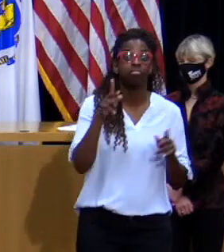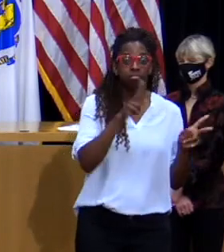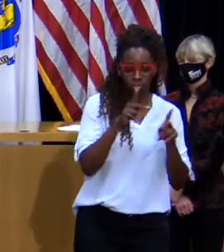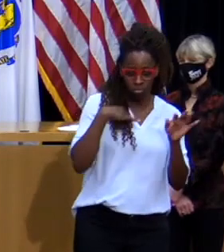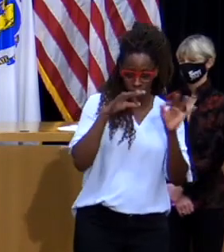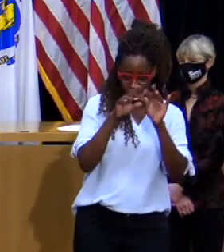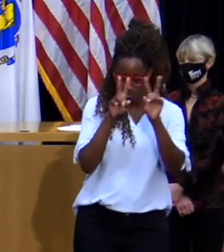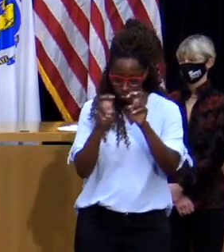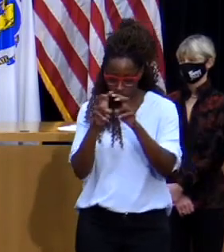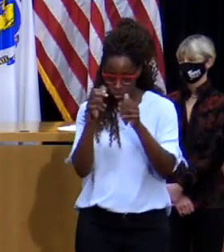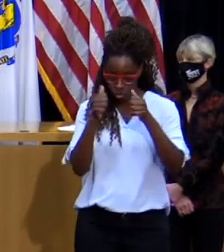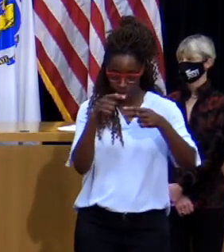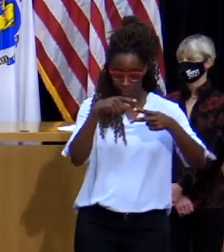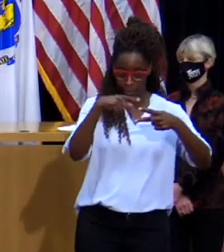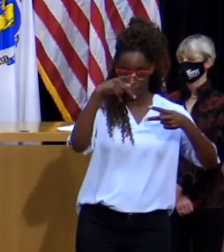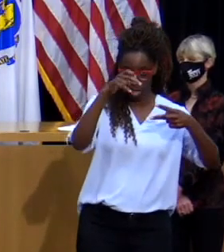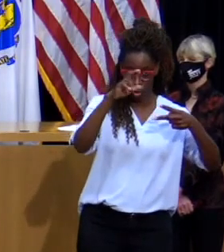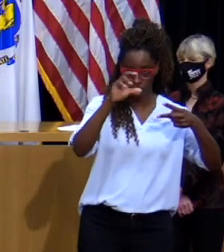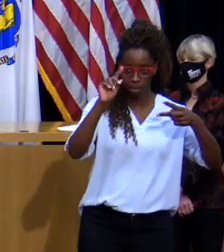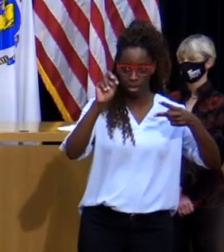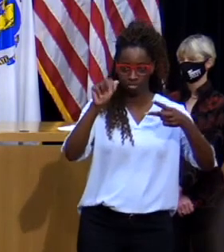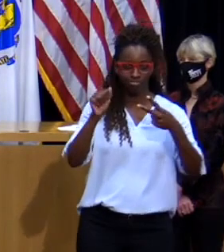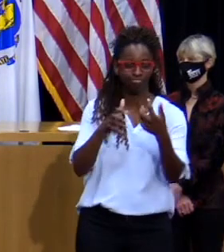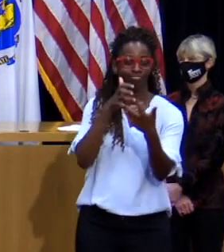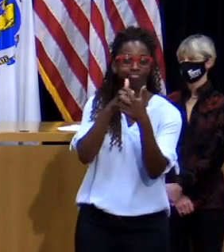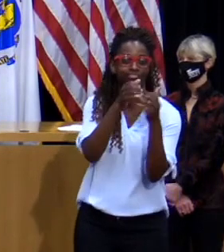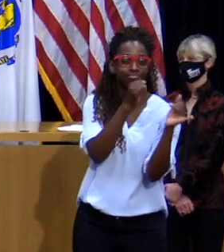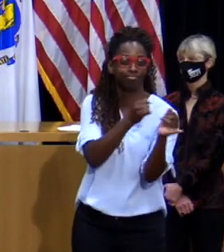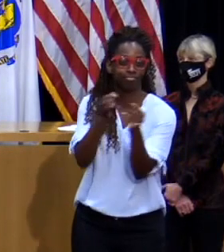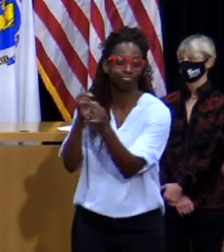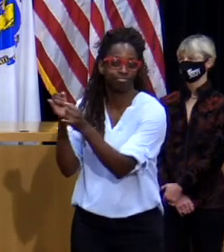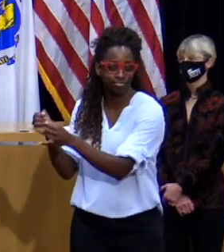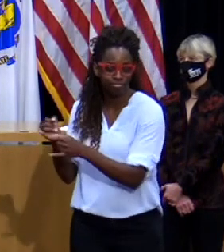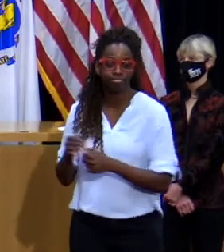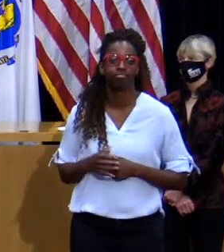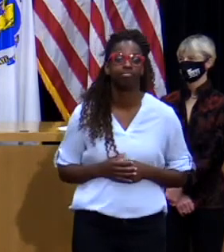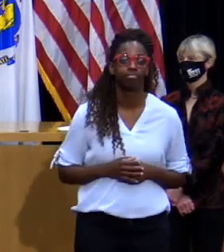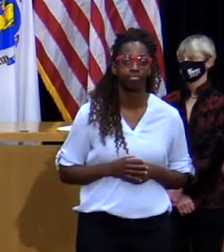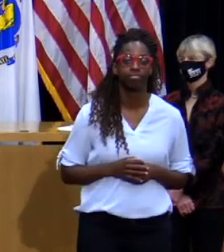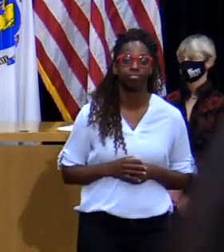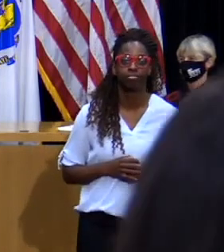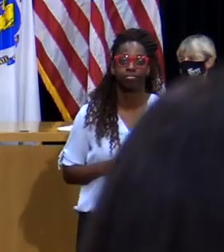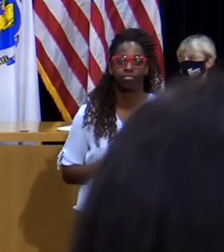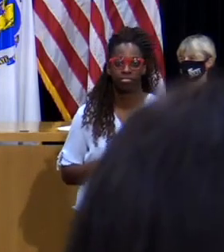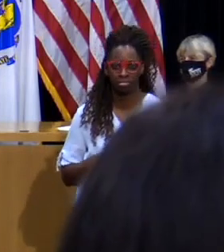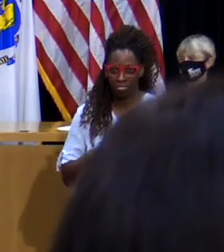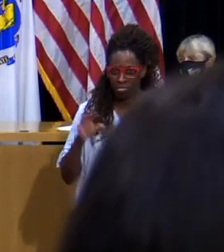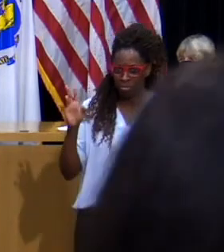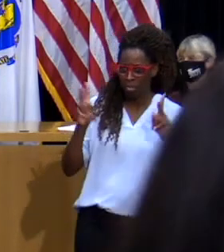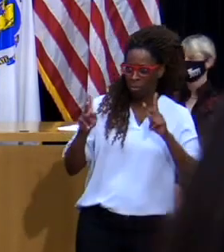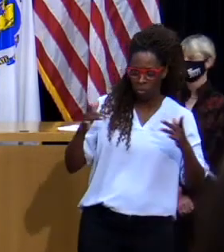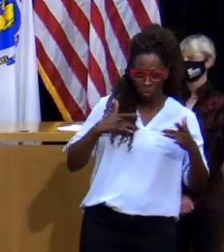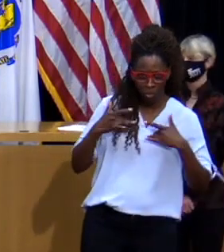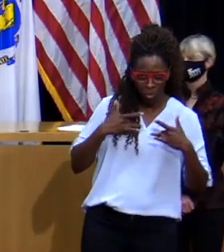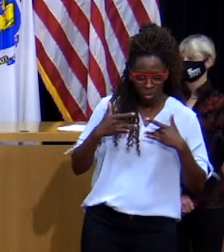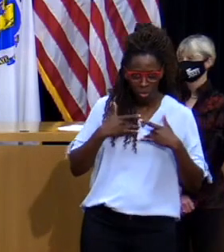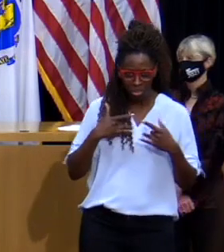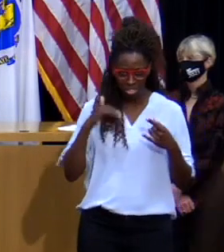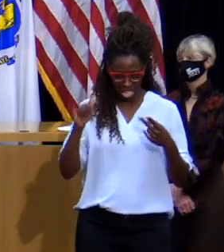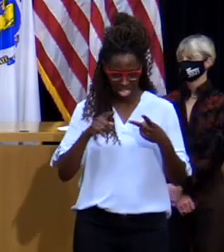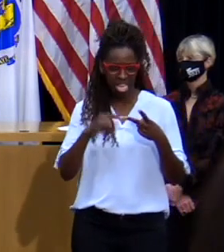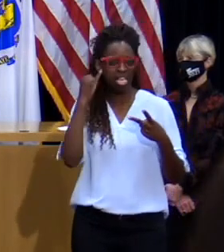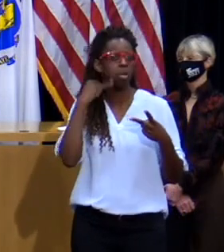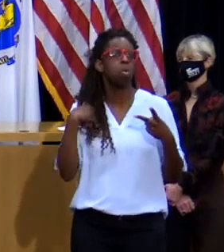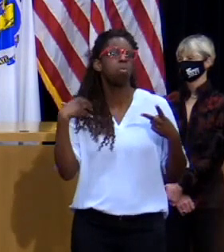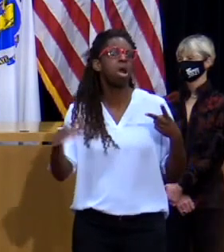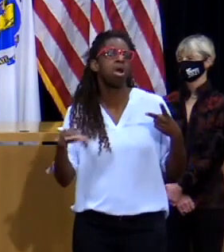get what might be seen as the lesser vaccine? I think it's all about our communication strategy, and I don't want to speculate because there's so much that could evolve